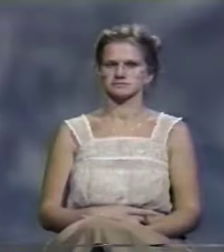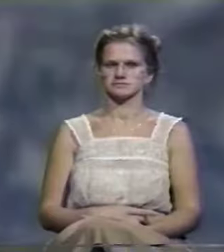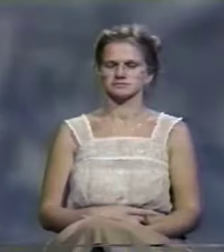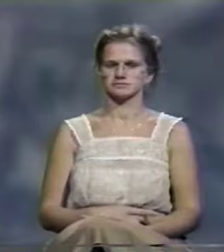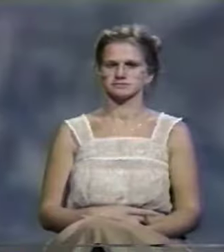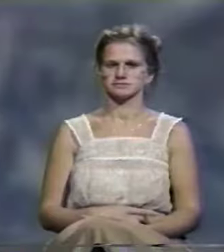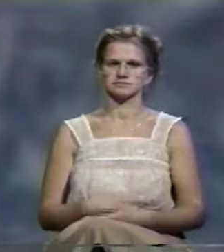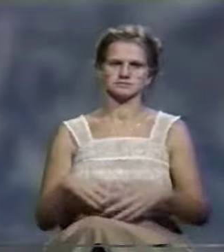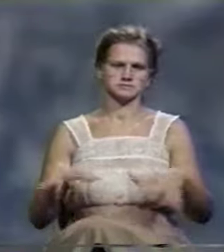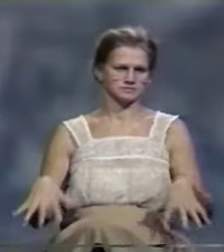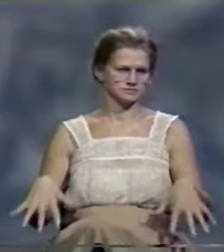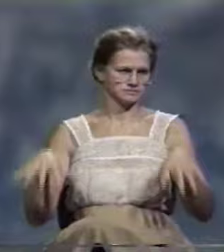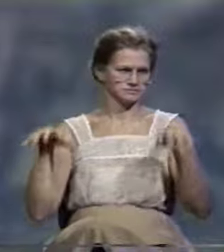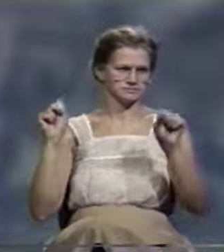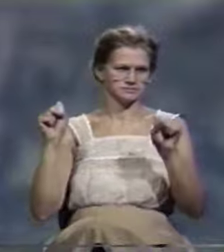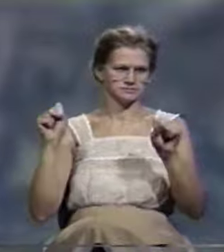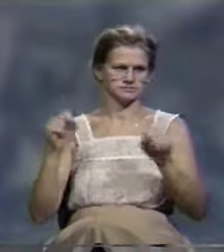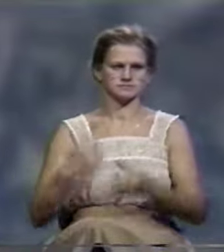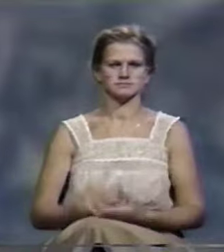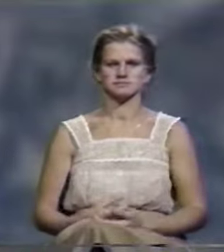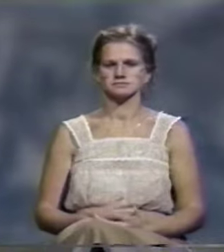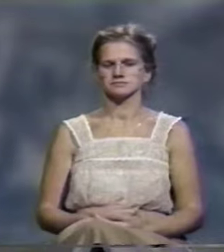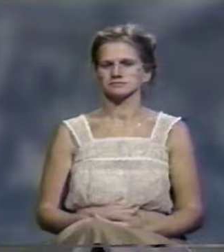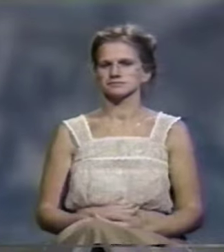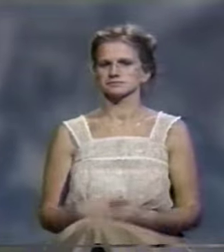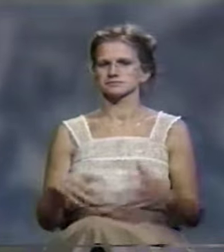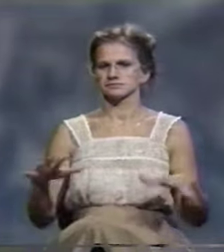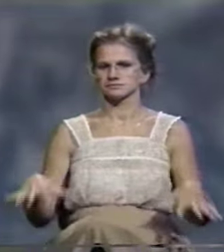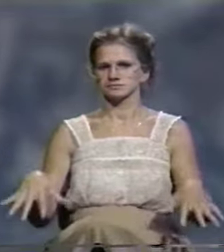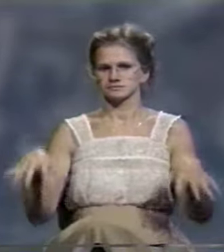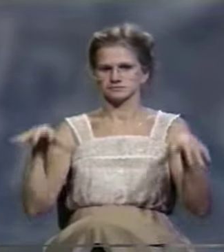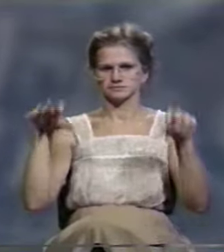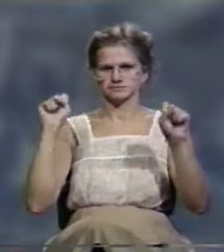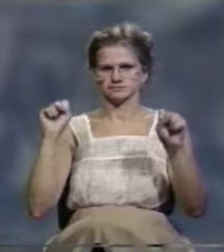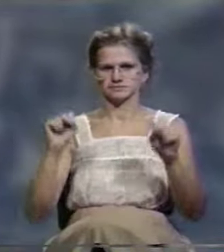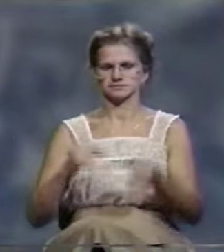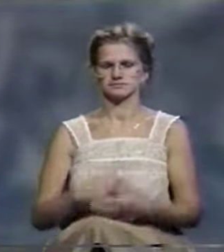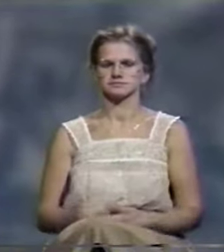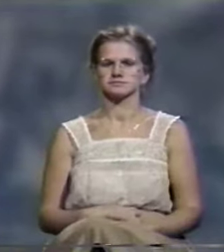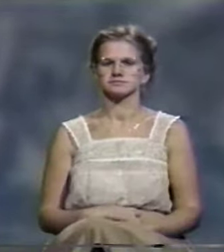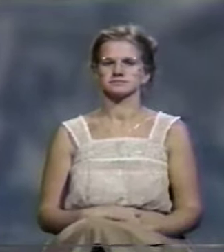To take up something. To take up something. Class.